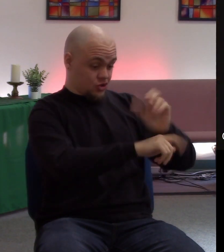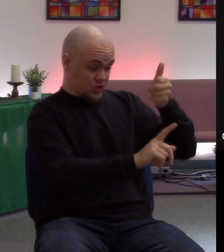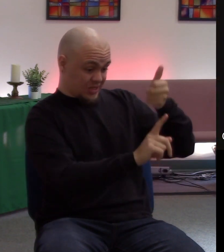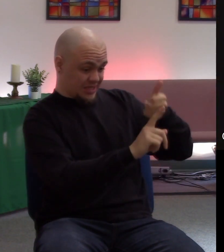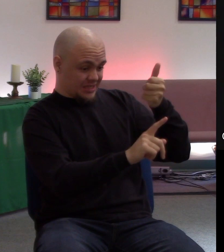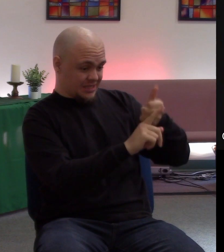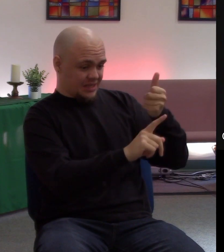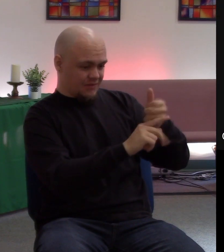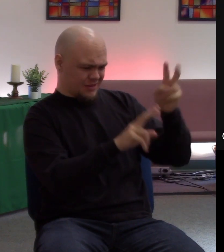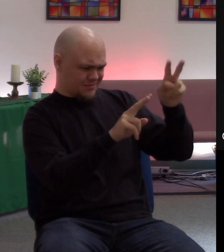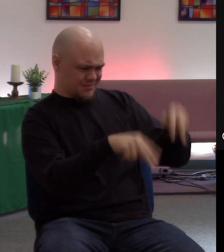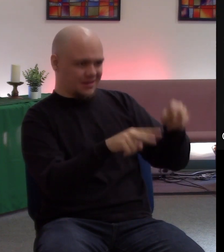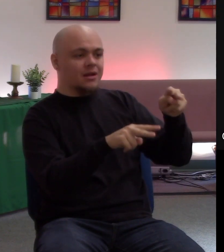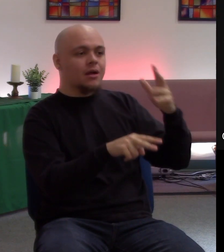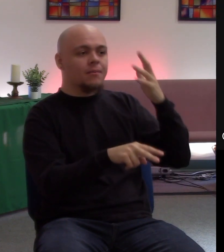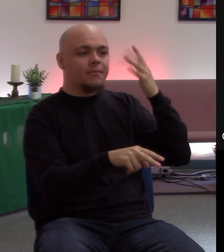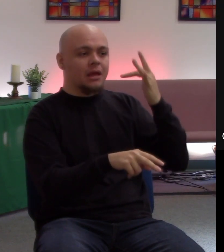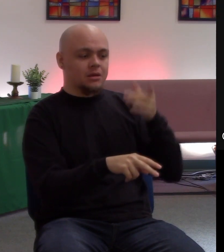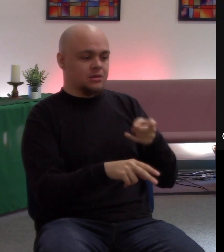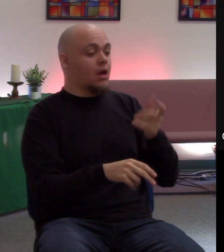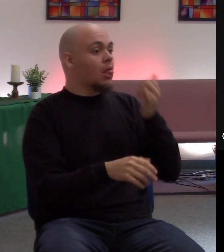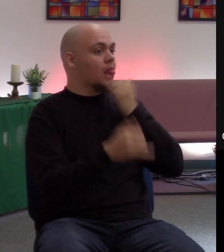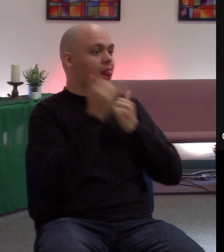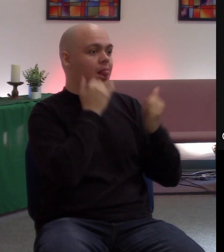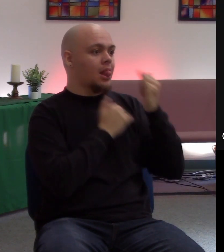And it discredits the church.